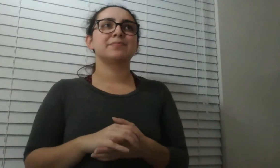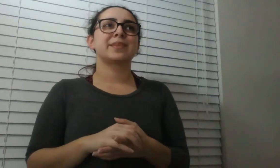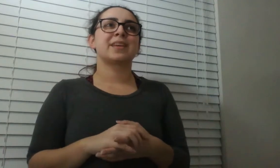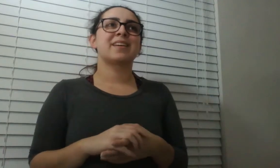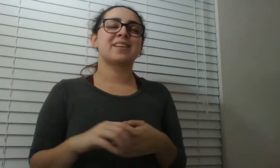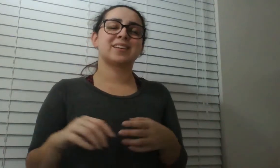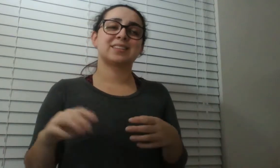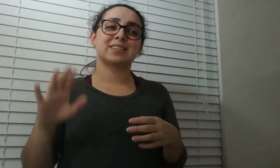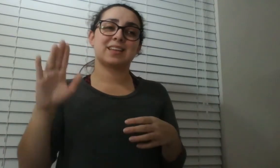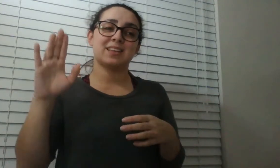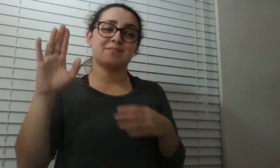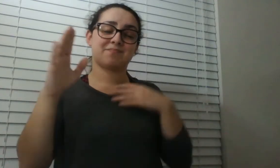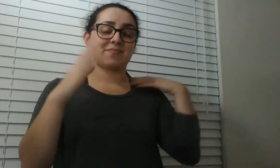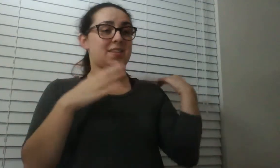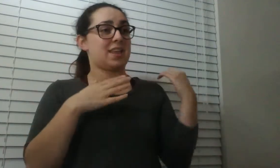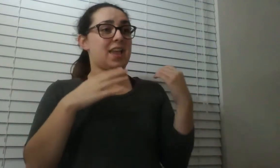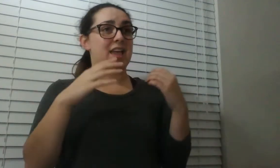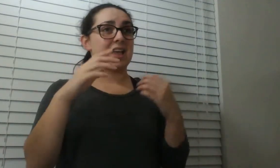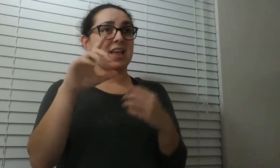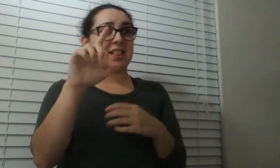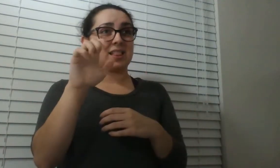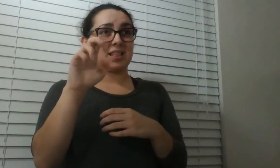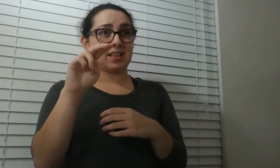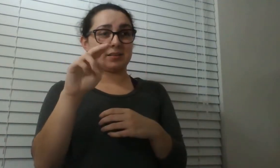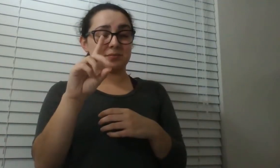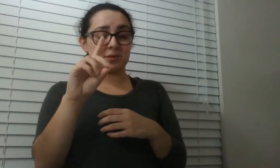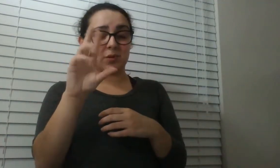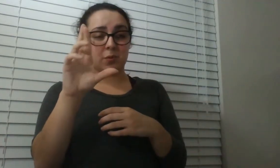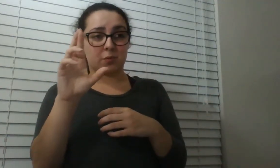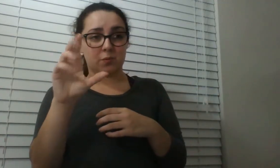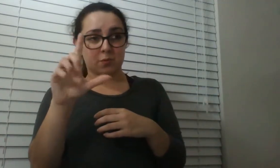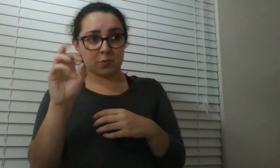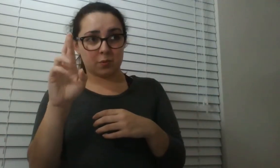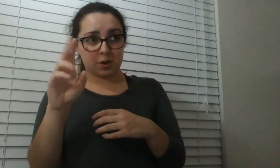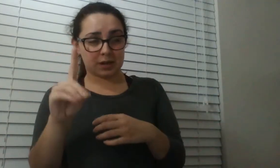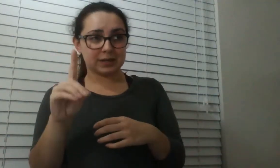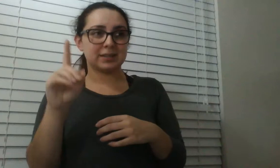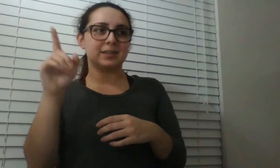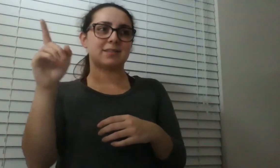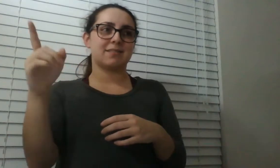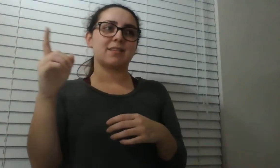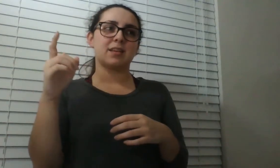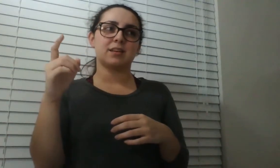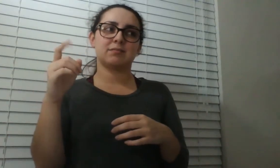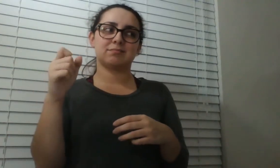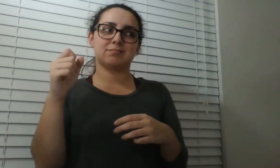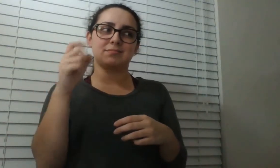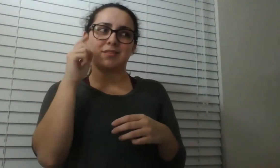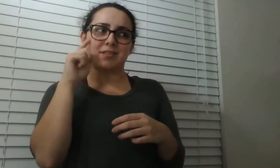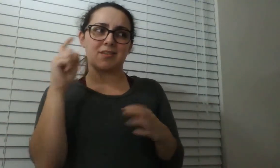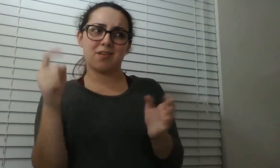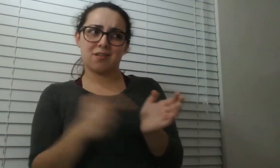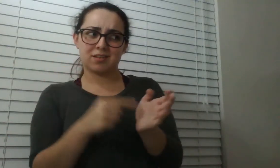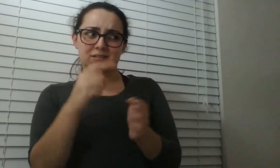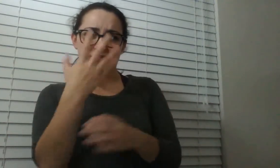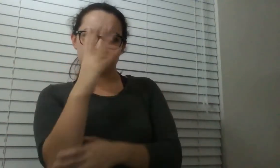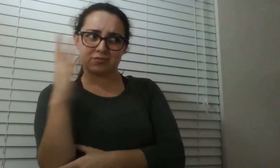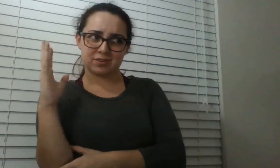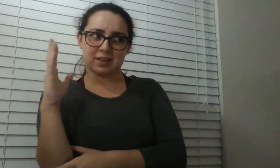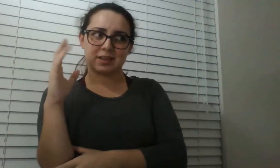who tragically, one night I got back from work to discover that he had chopped down the maple